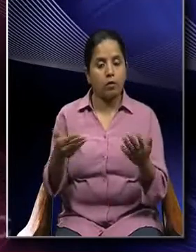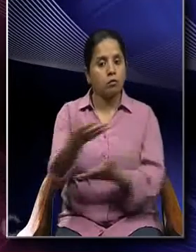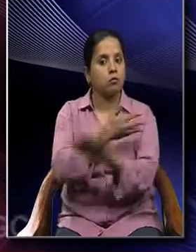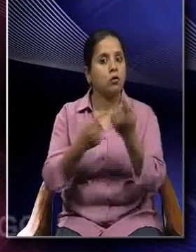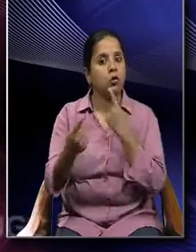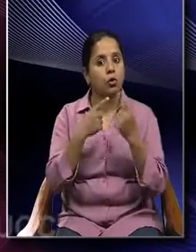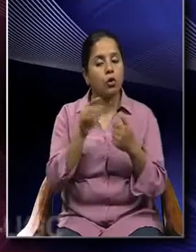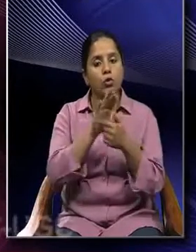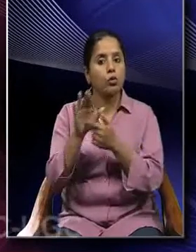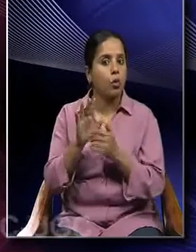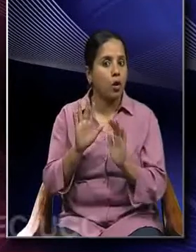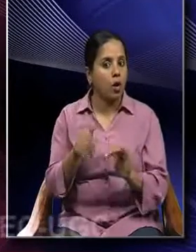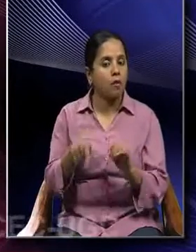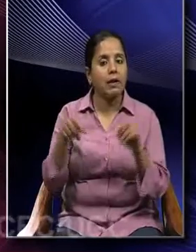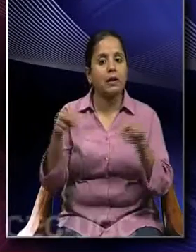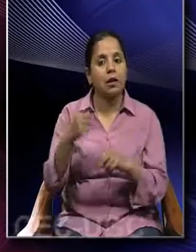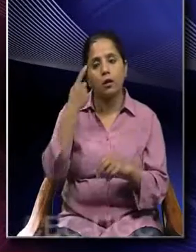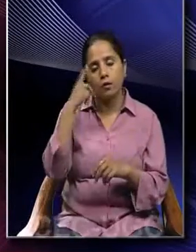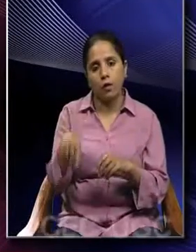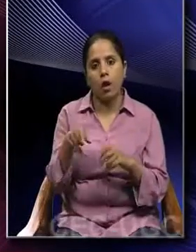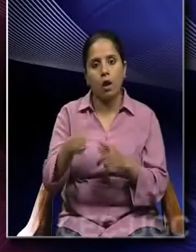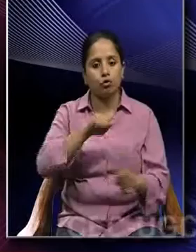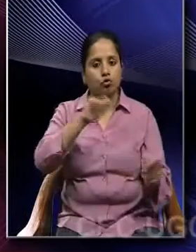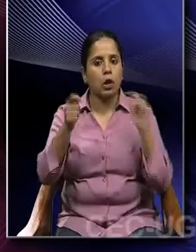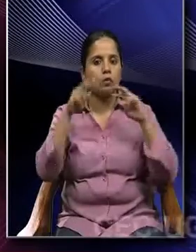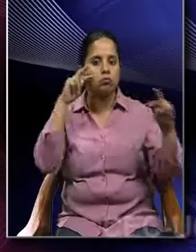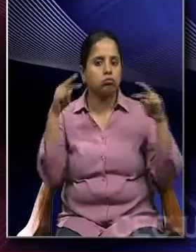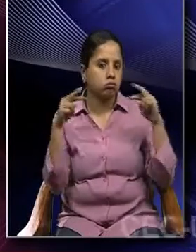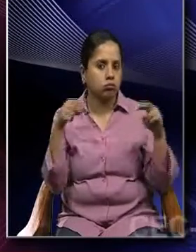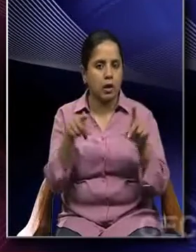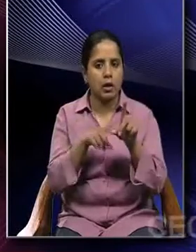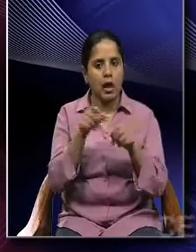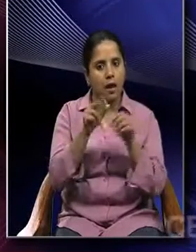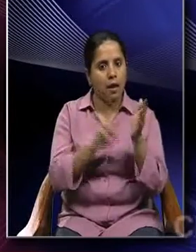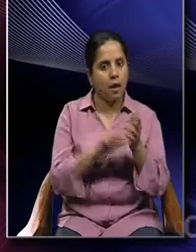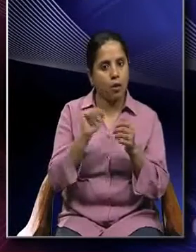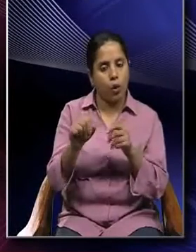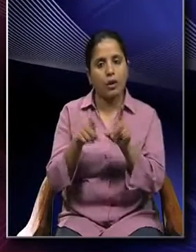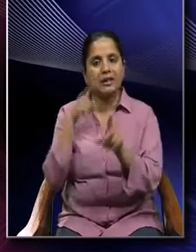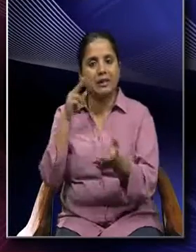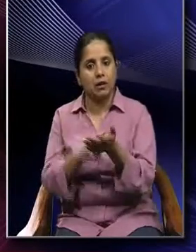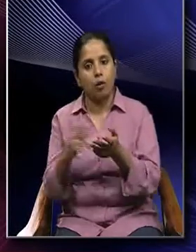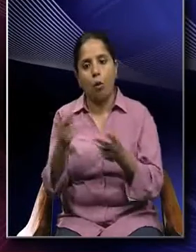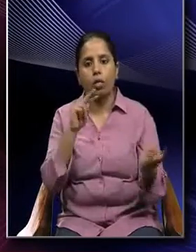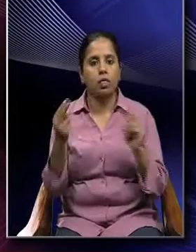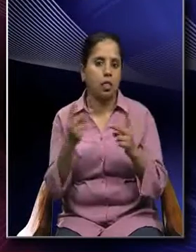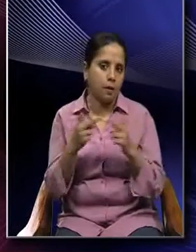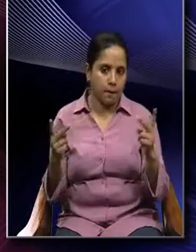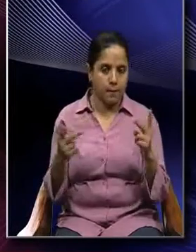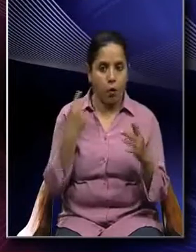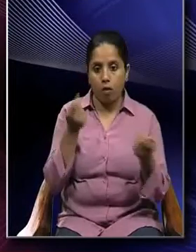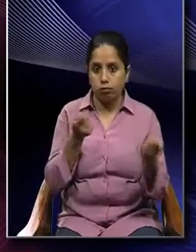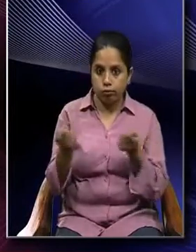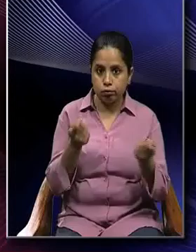it indicates that there is a need for a paradigm shift from the yang style to yin style of handling conflicts.